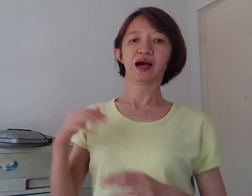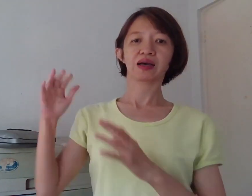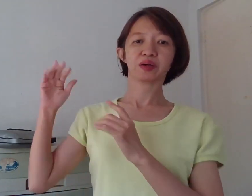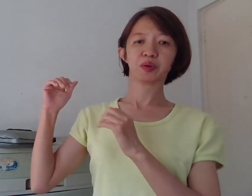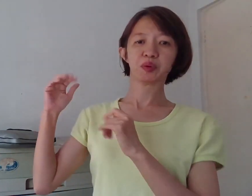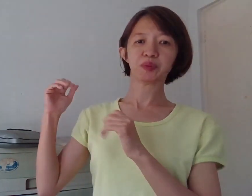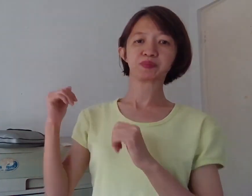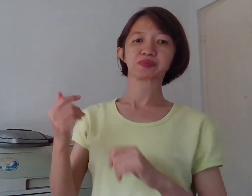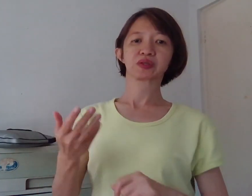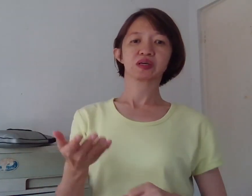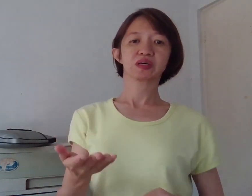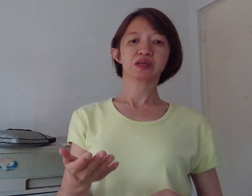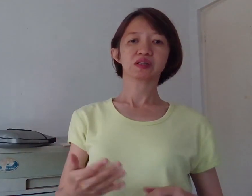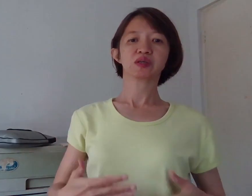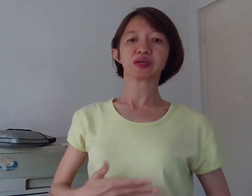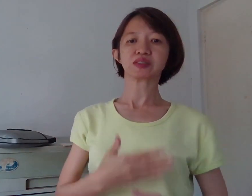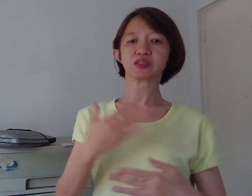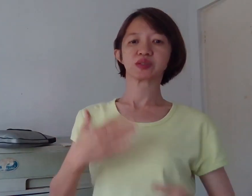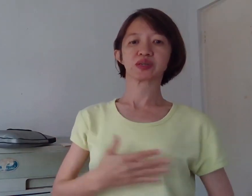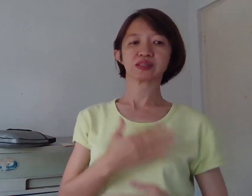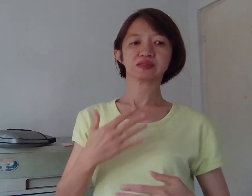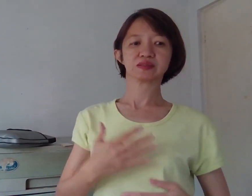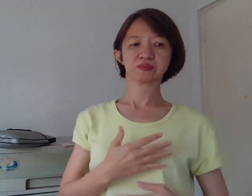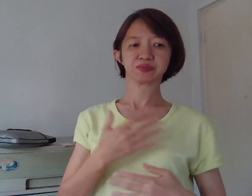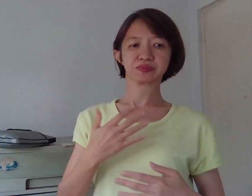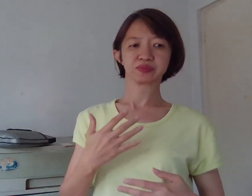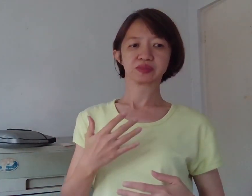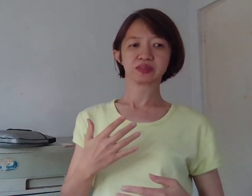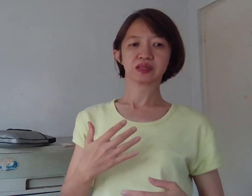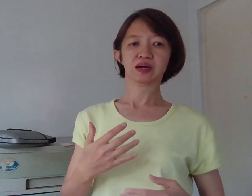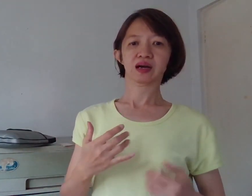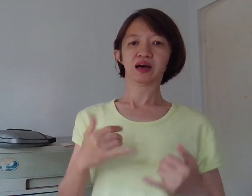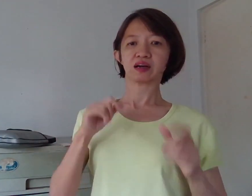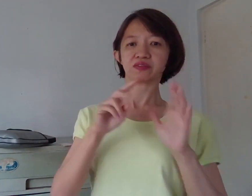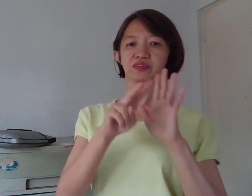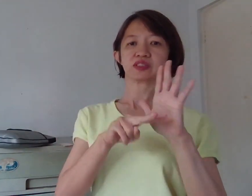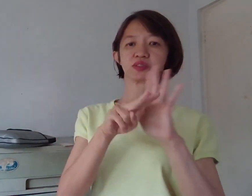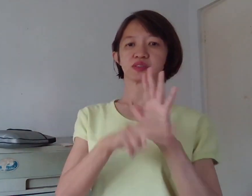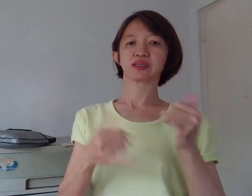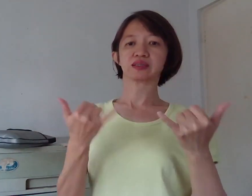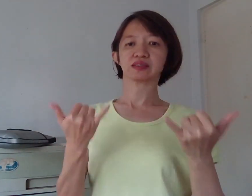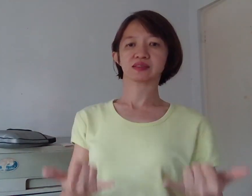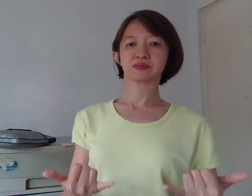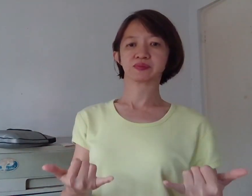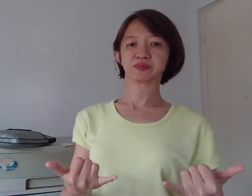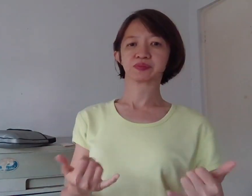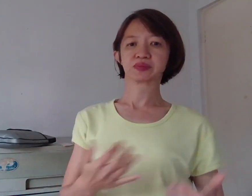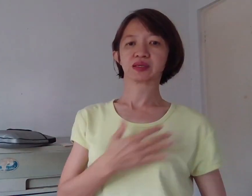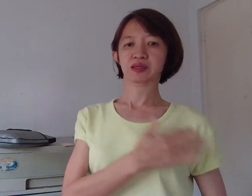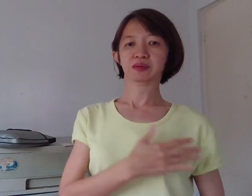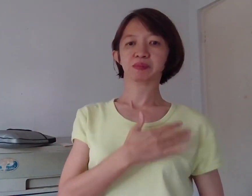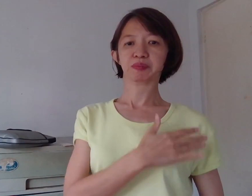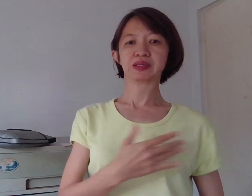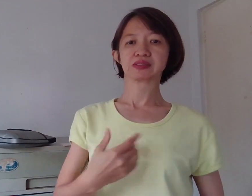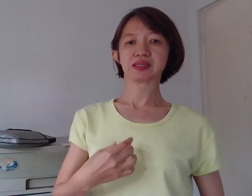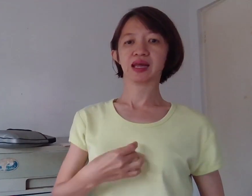I hope you enjoyed our video today. Please